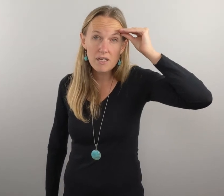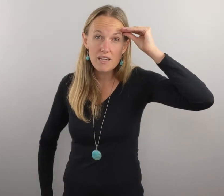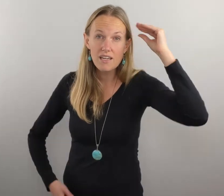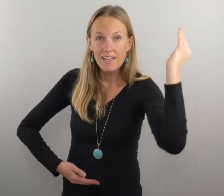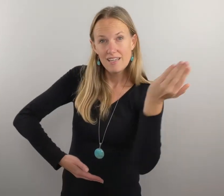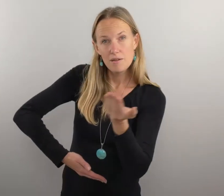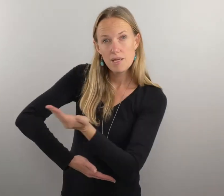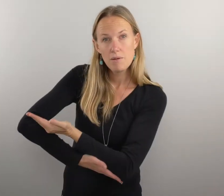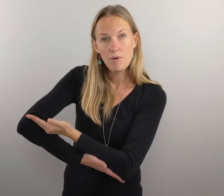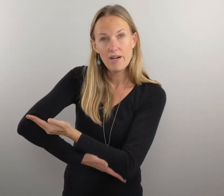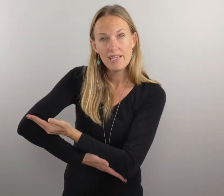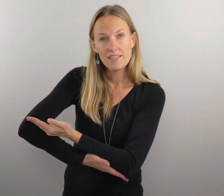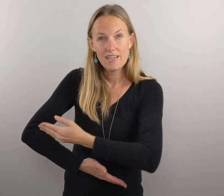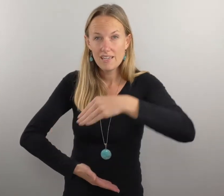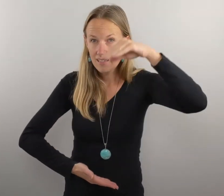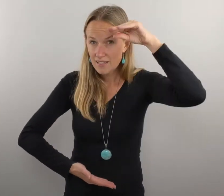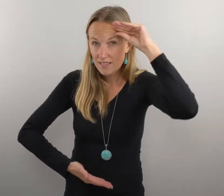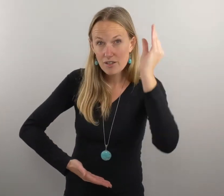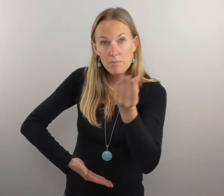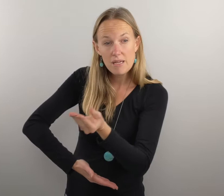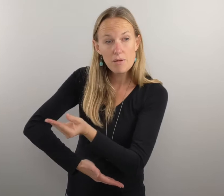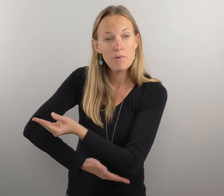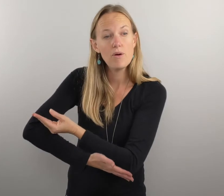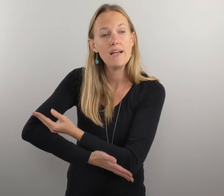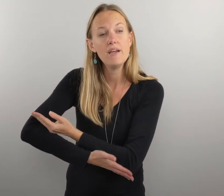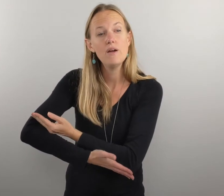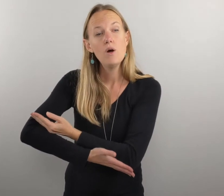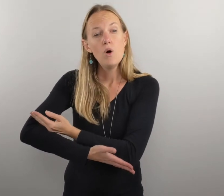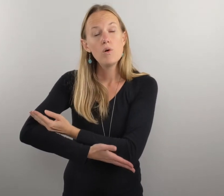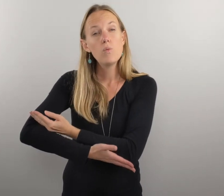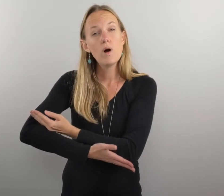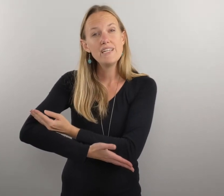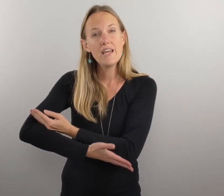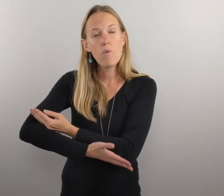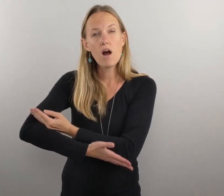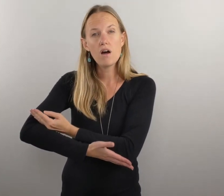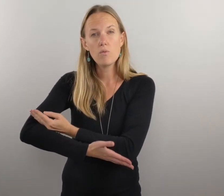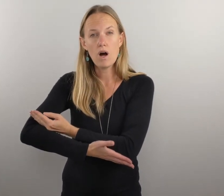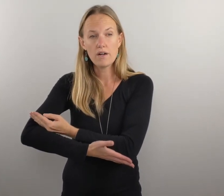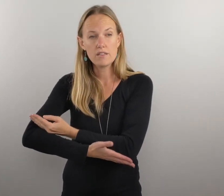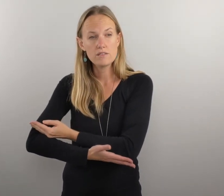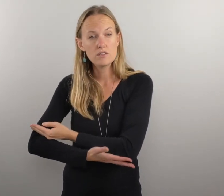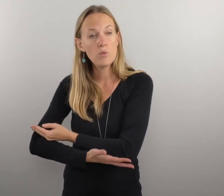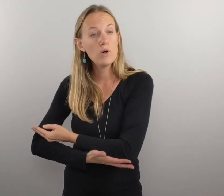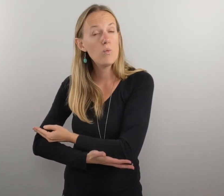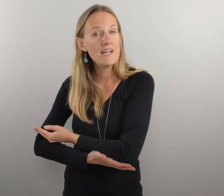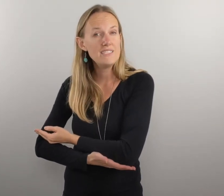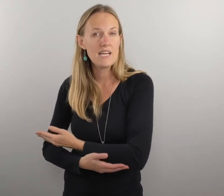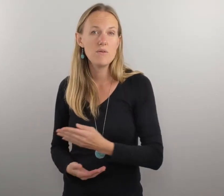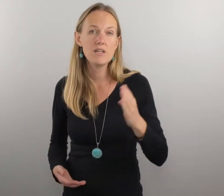be. Baby boy, okay? That your baby boy would one day walk on water. So would one day, we're gonna